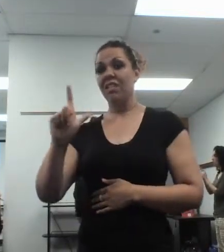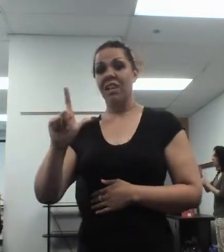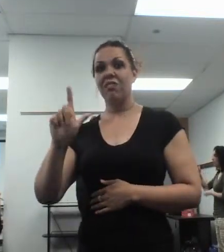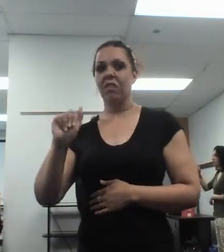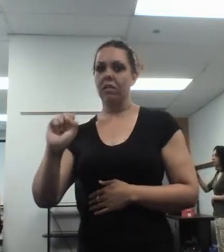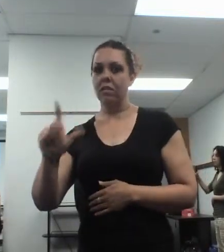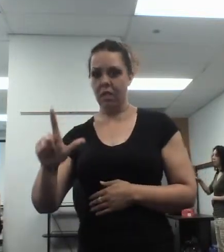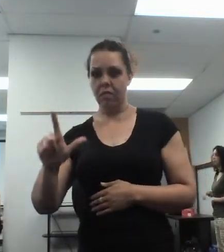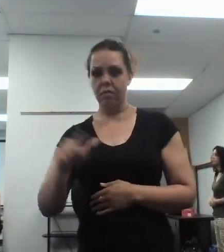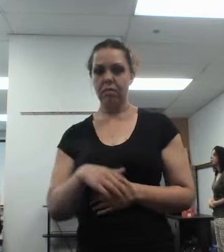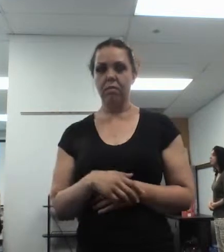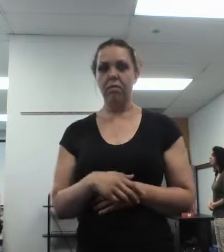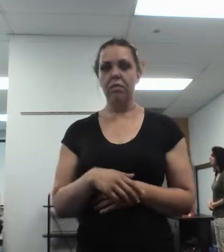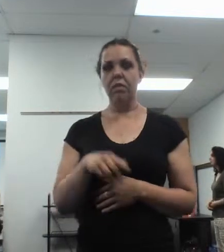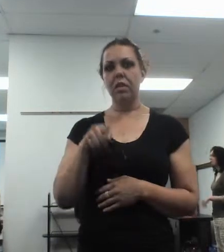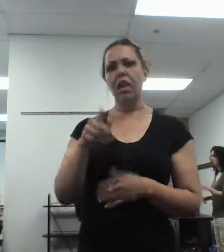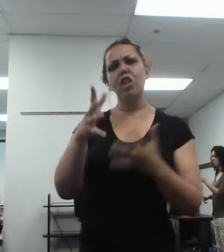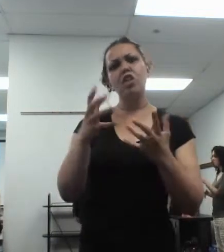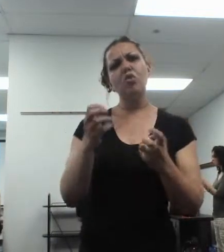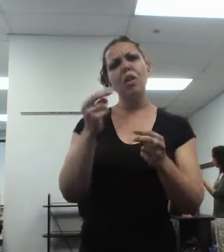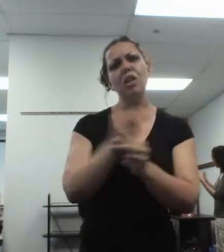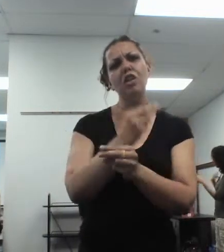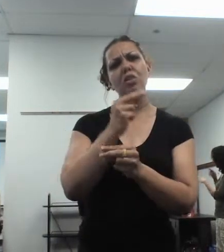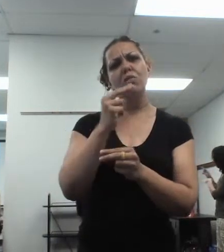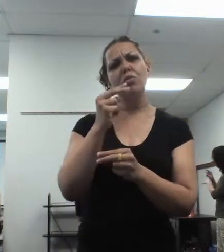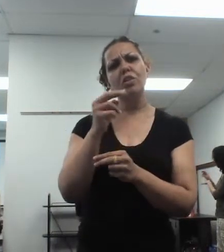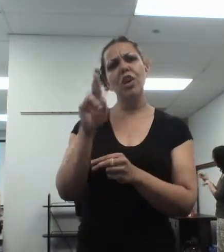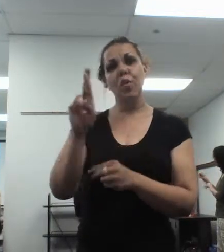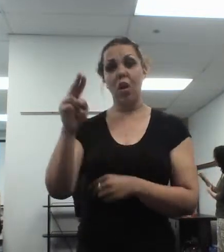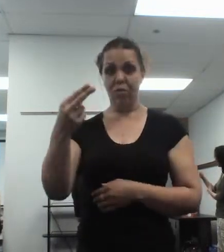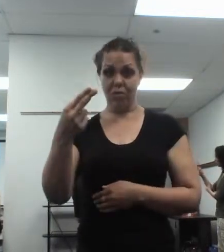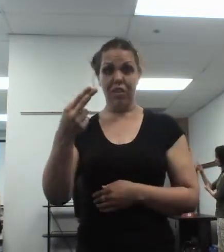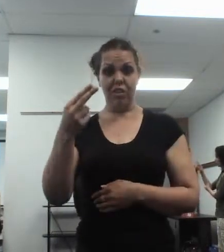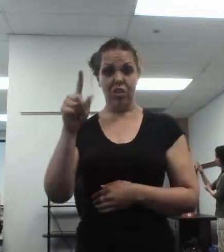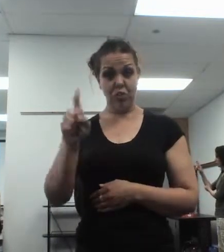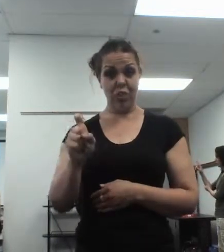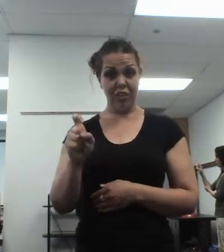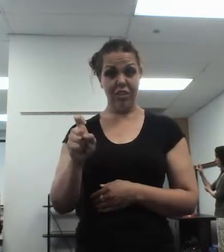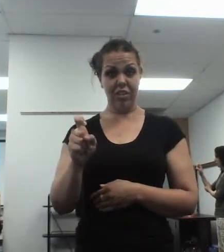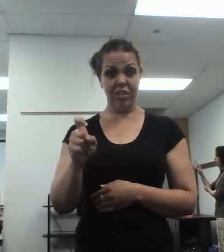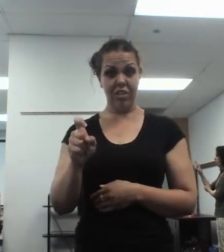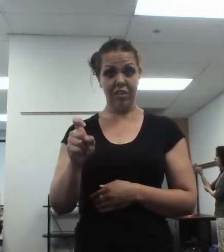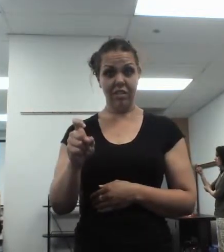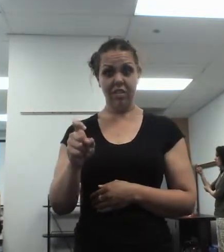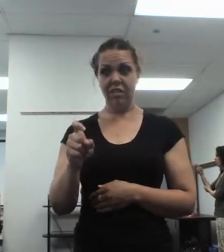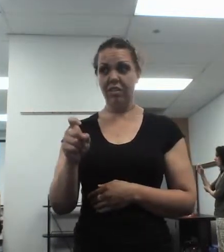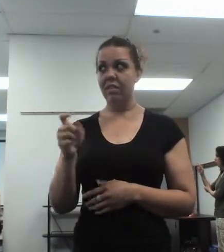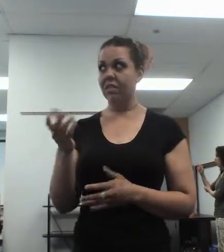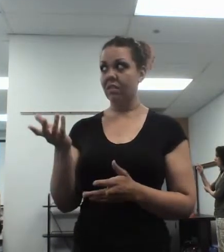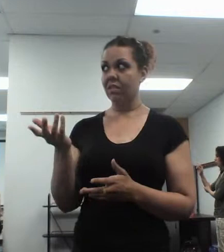use rhetorical questions or not? Because we were told to, at all possible work. Yeah, and